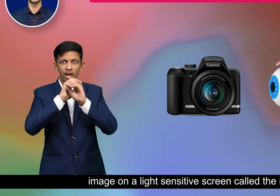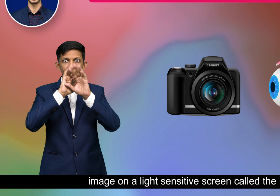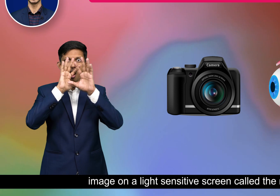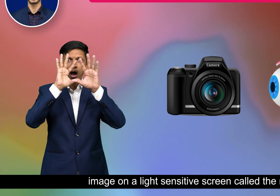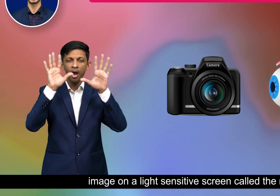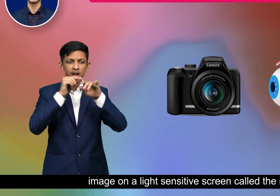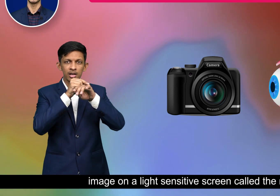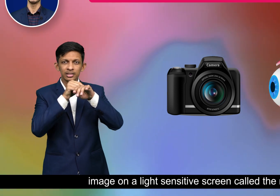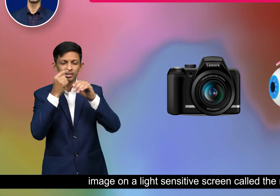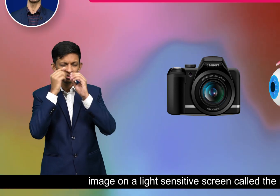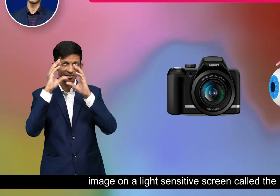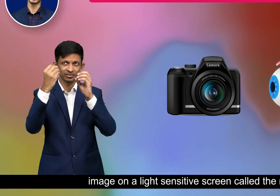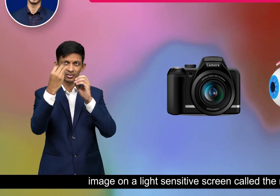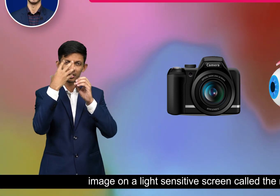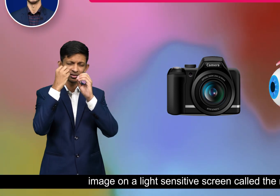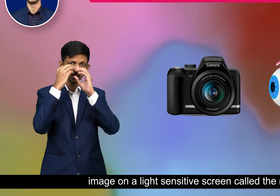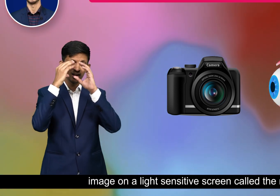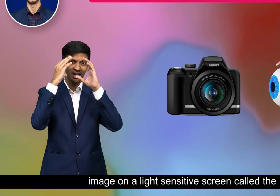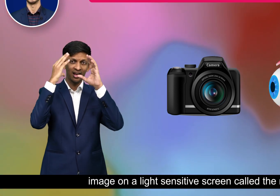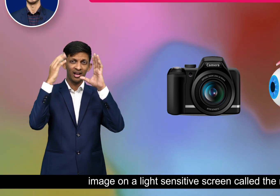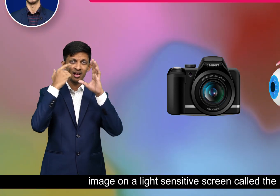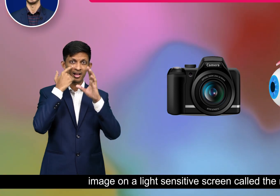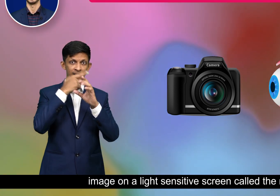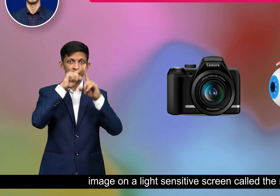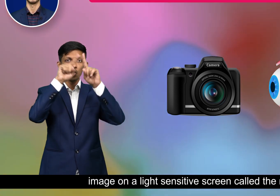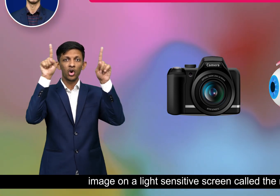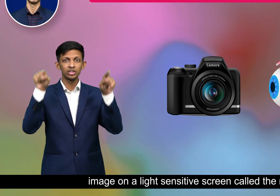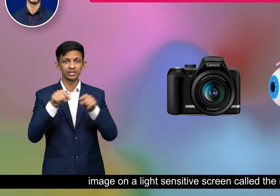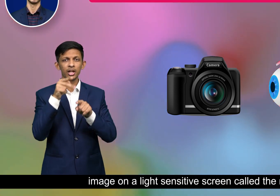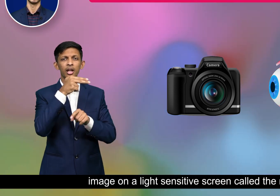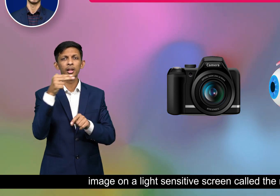light-sensitive screen called the retina.